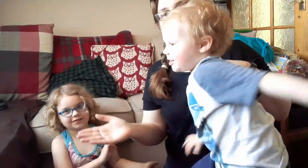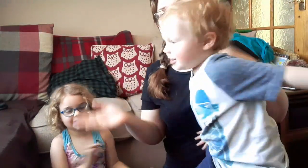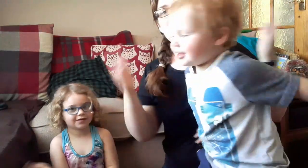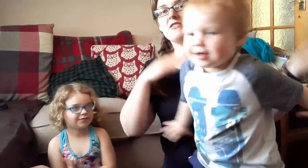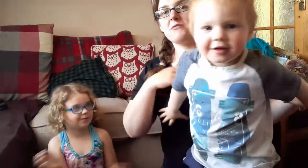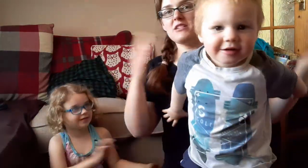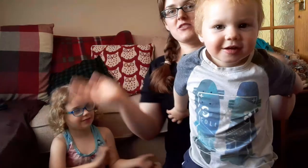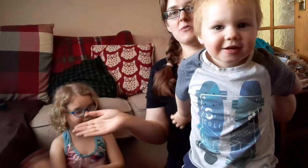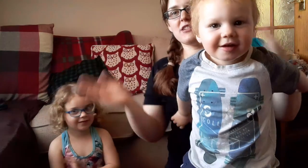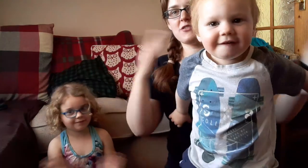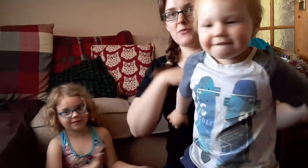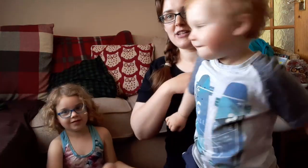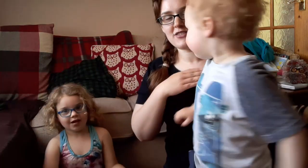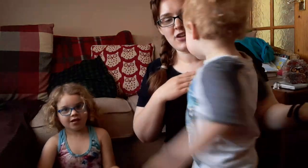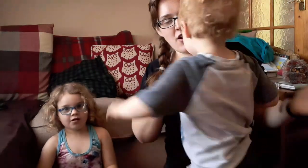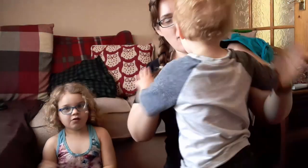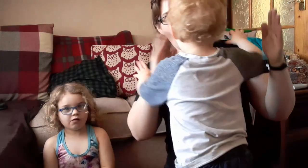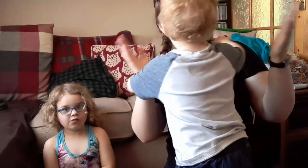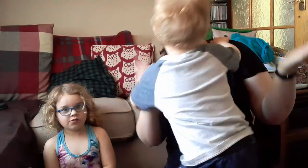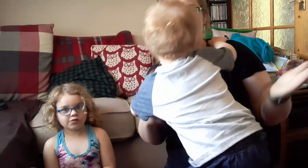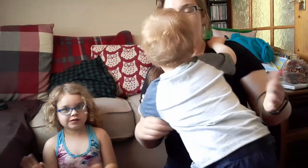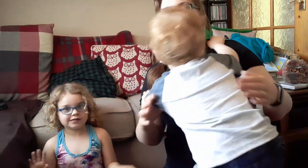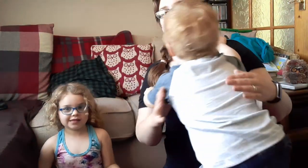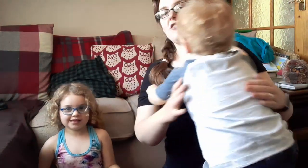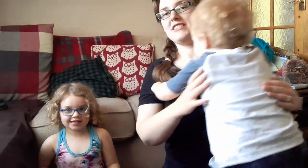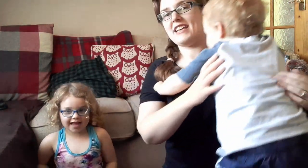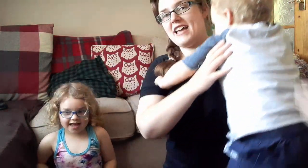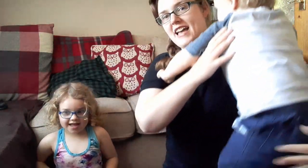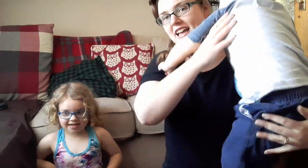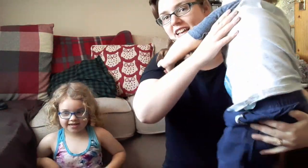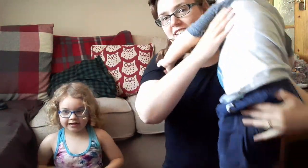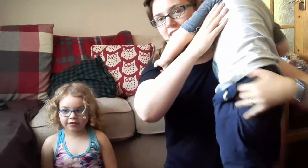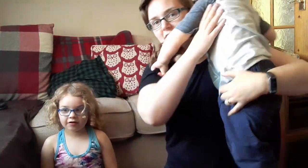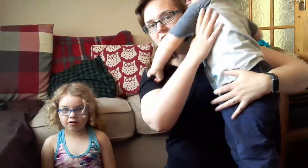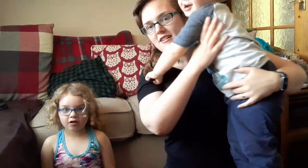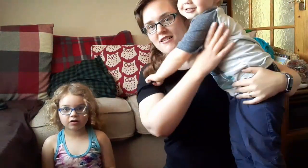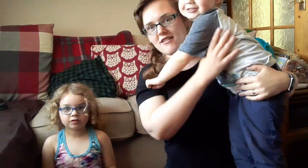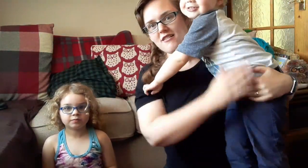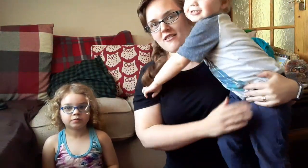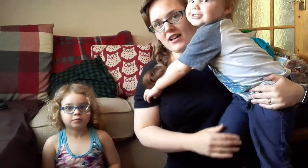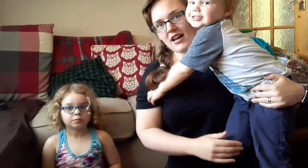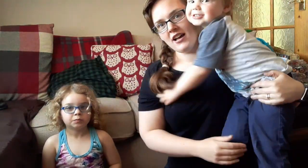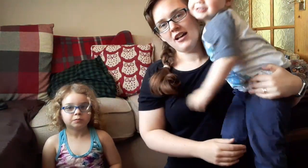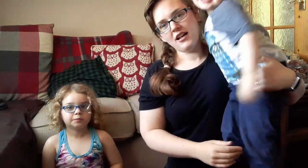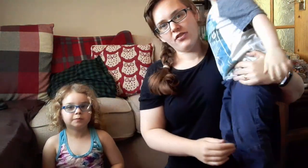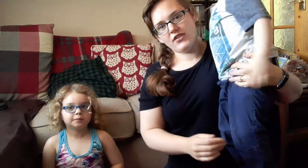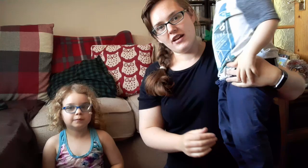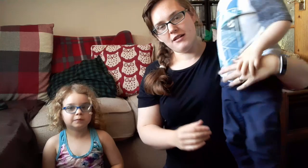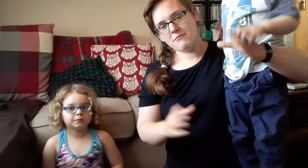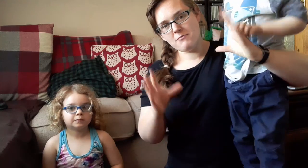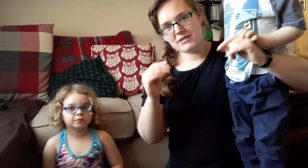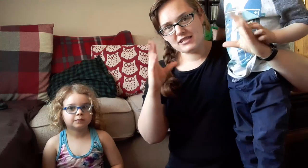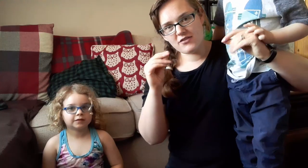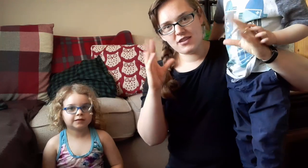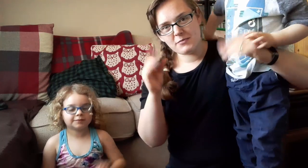go swish, swish, swish all day long. The mummies on the bus